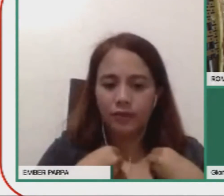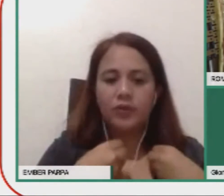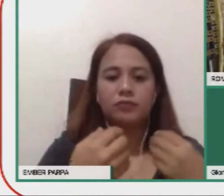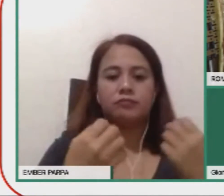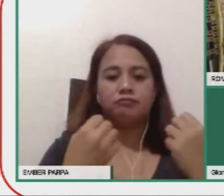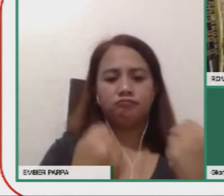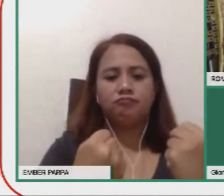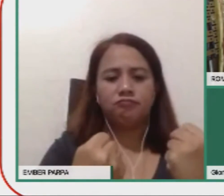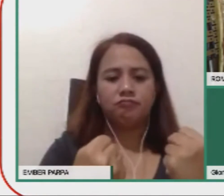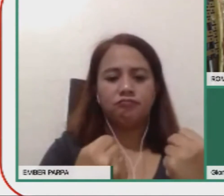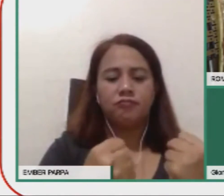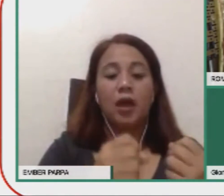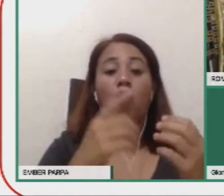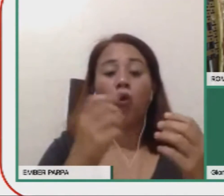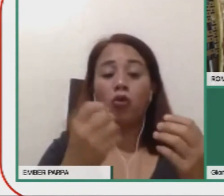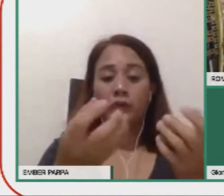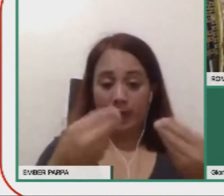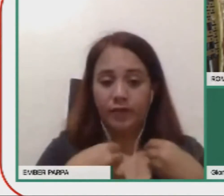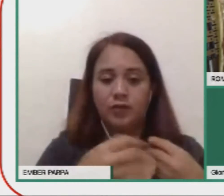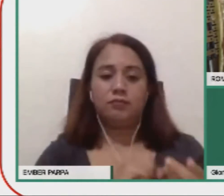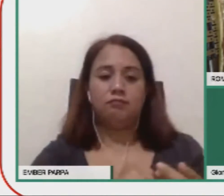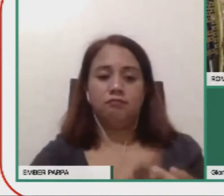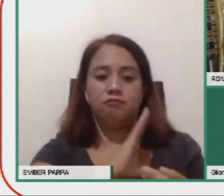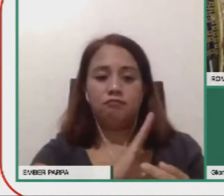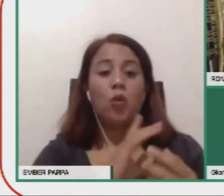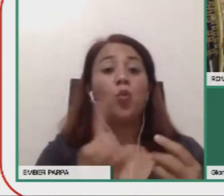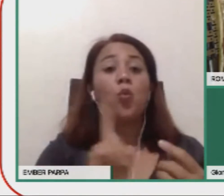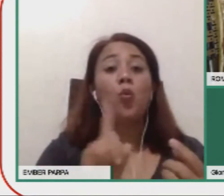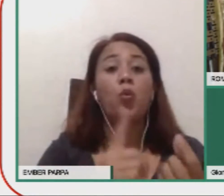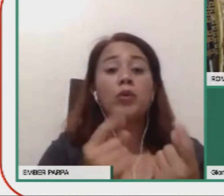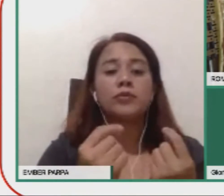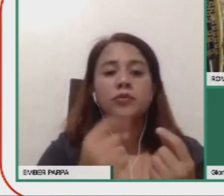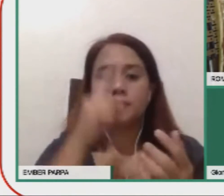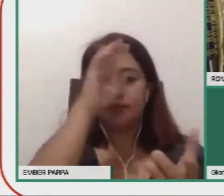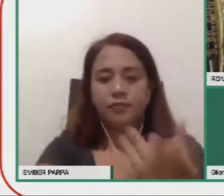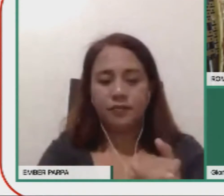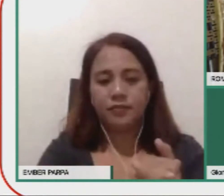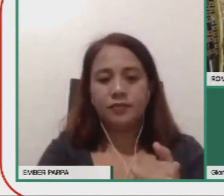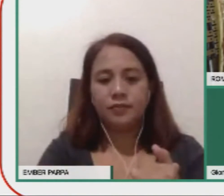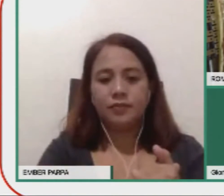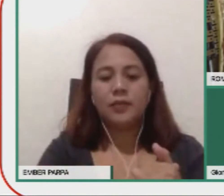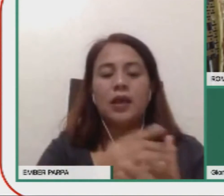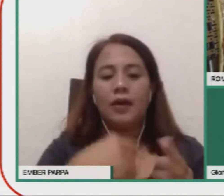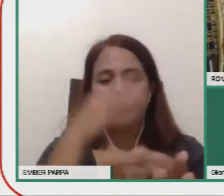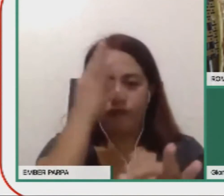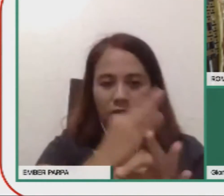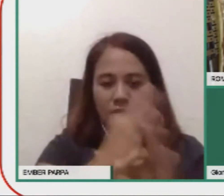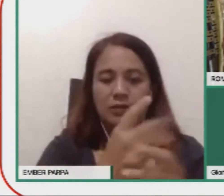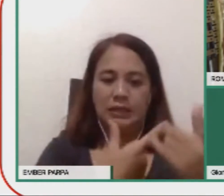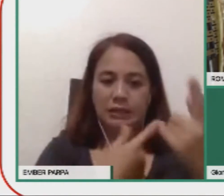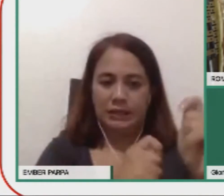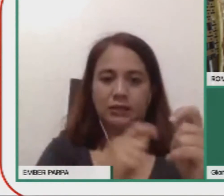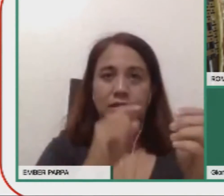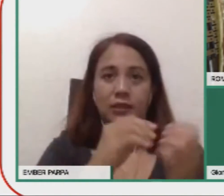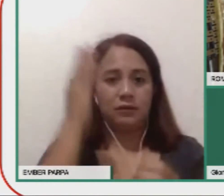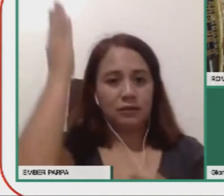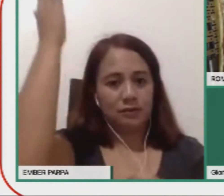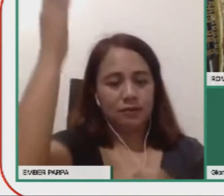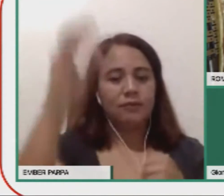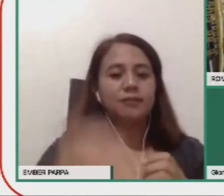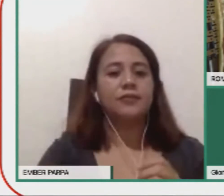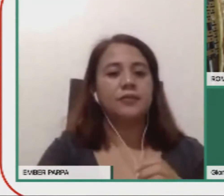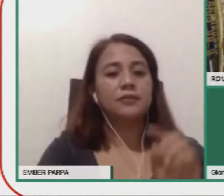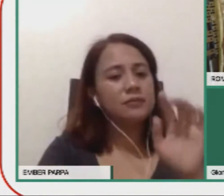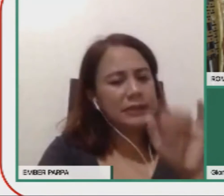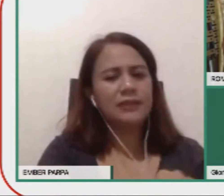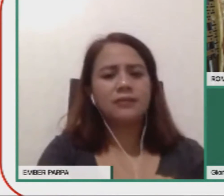loob. All we have to do is to believe, have faith and trust in Him. So, yun lang.